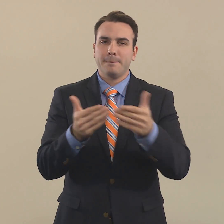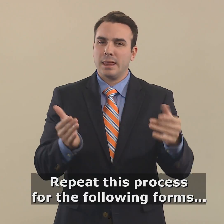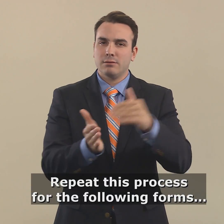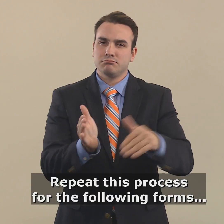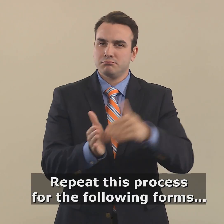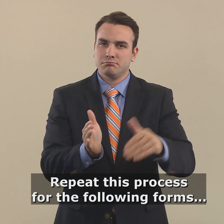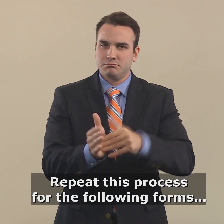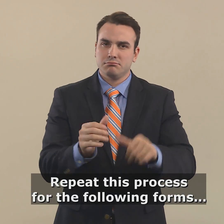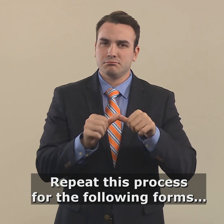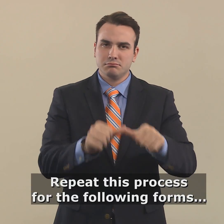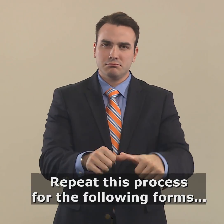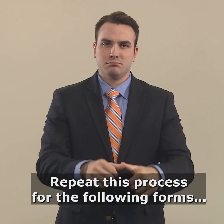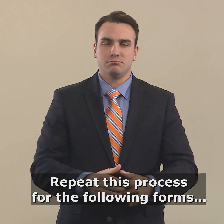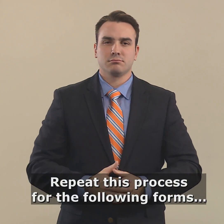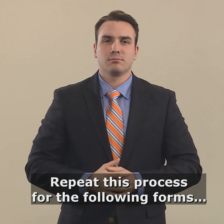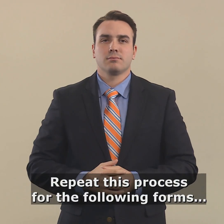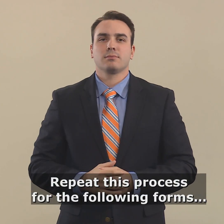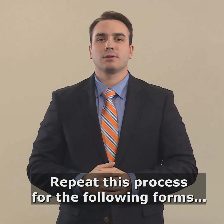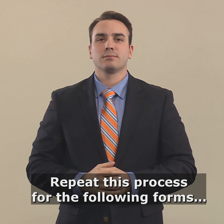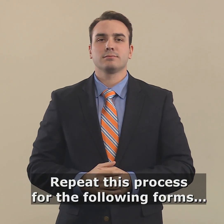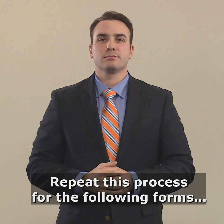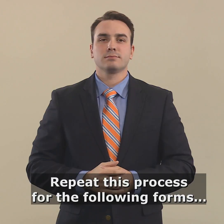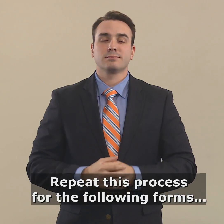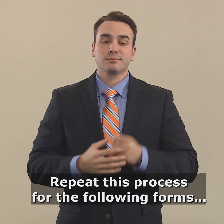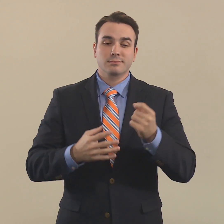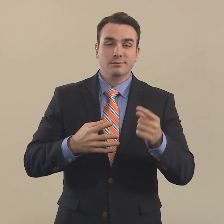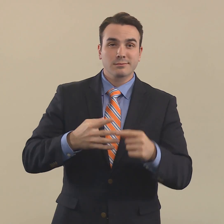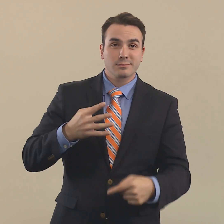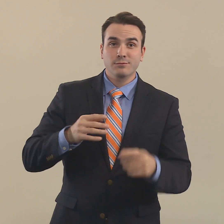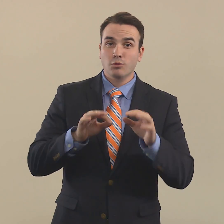Repeat this process for the following forms.